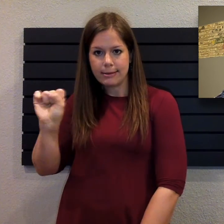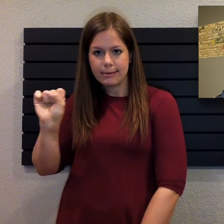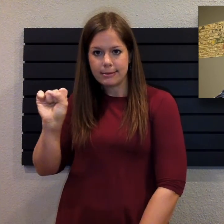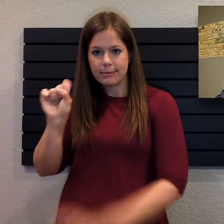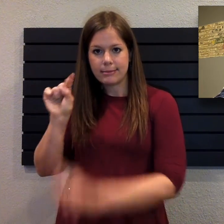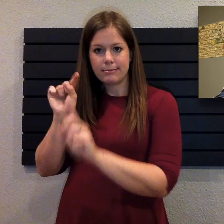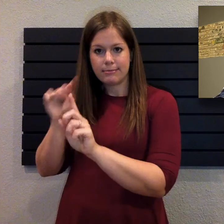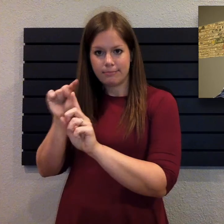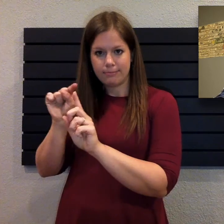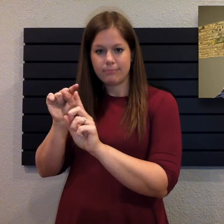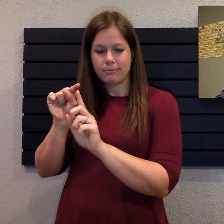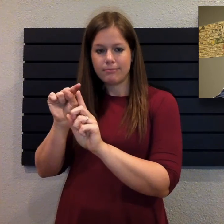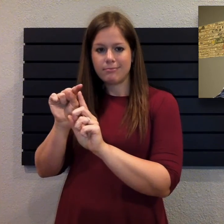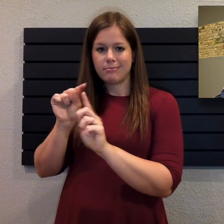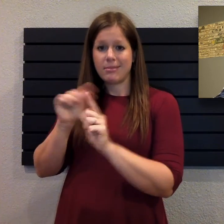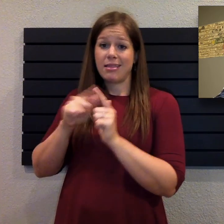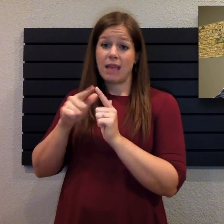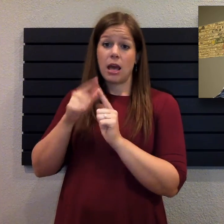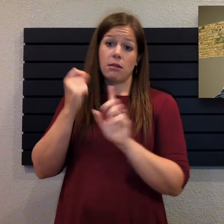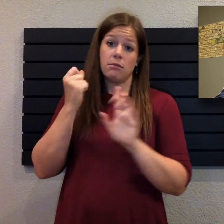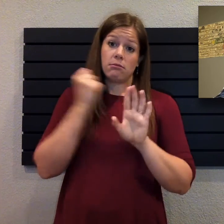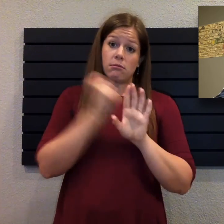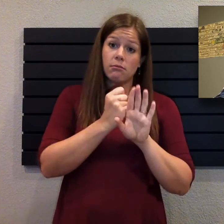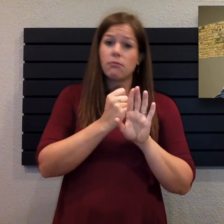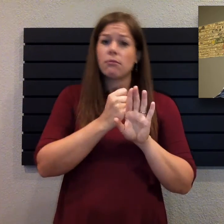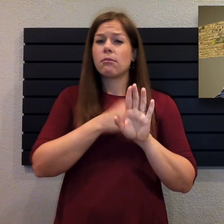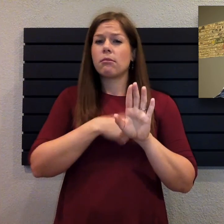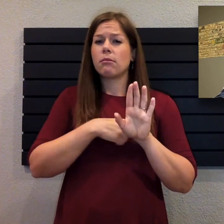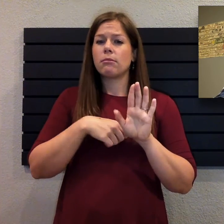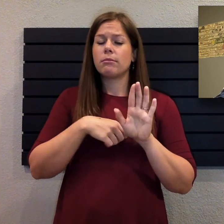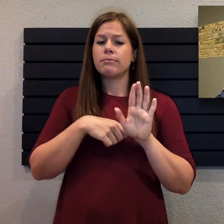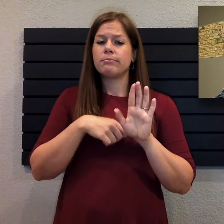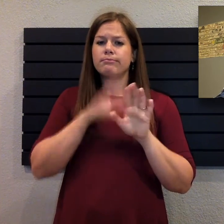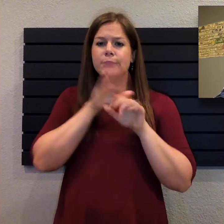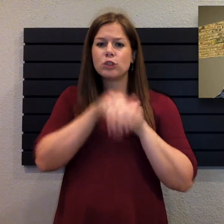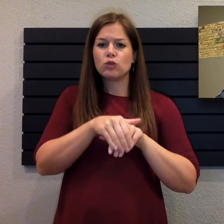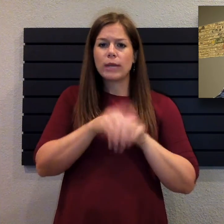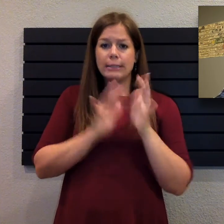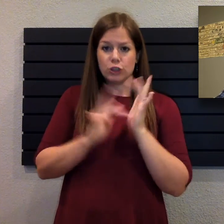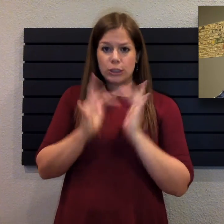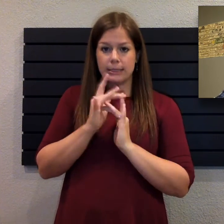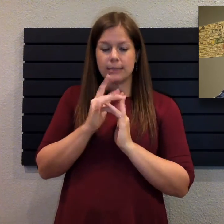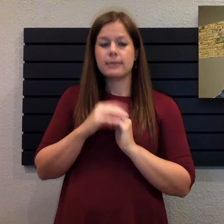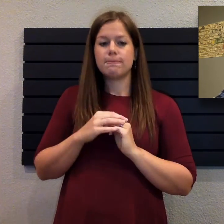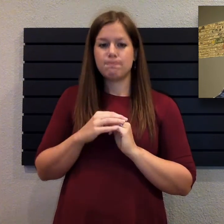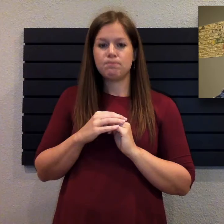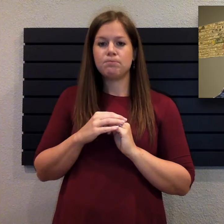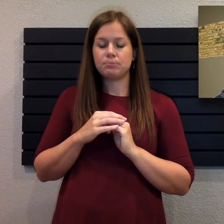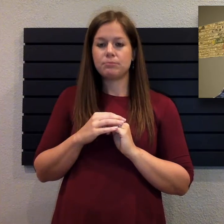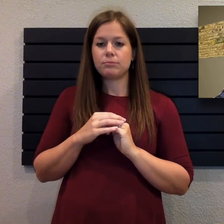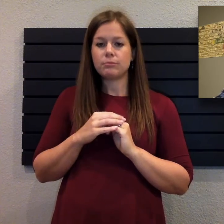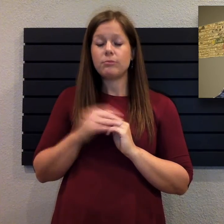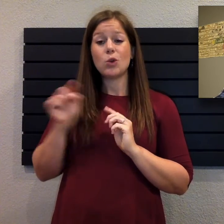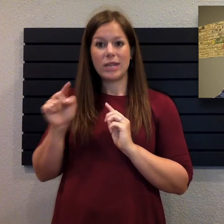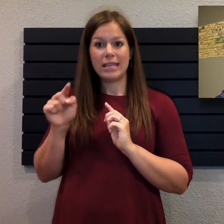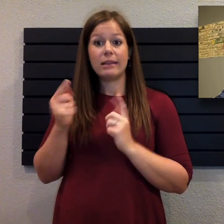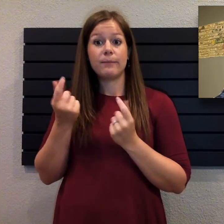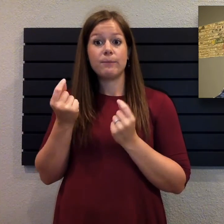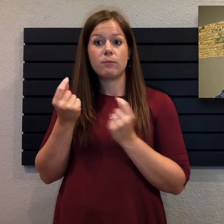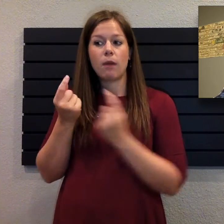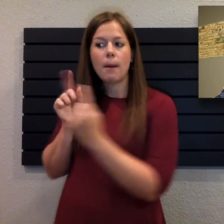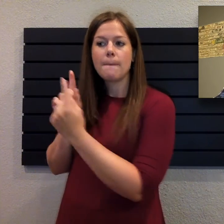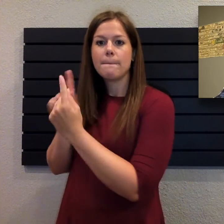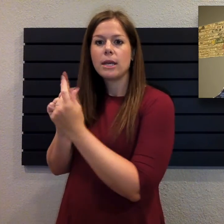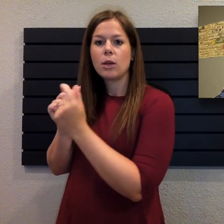betrayal, who was called Iscariot, belonging to the number of the 12. And he went away to discuss with the priests how this was all going to